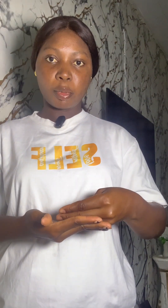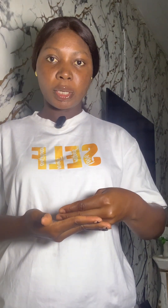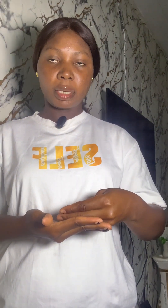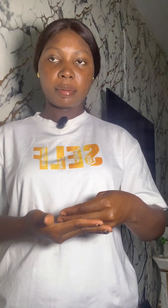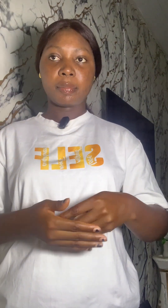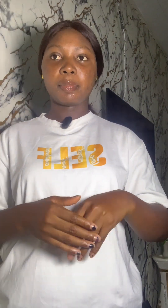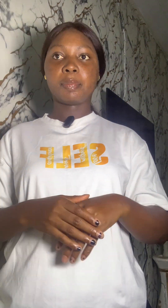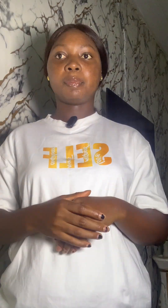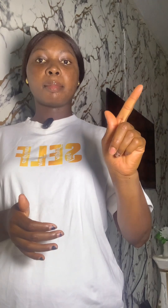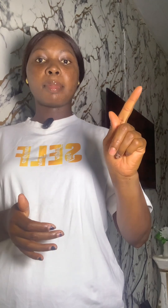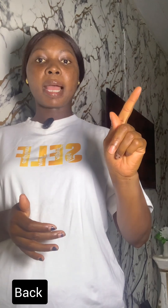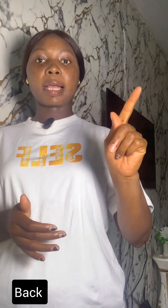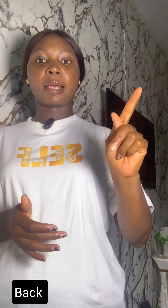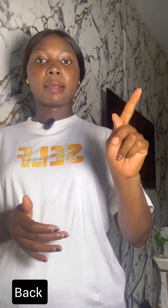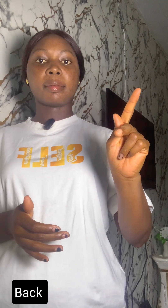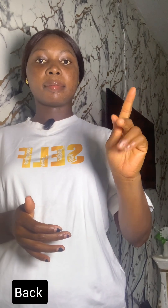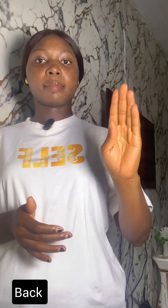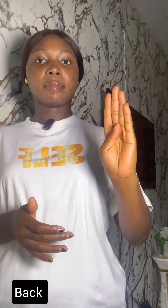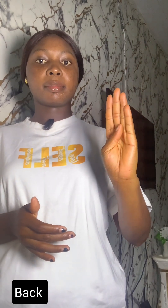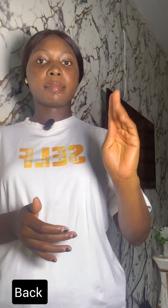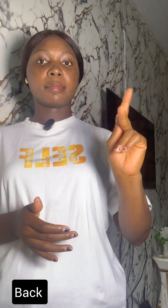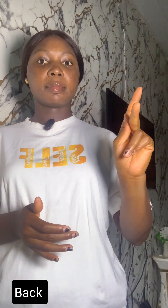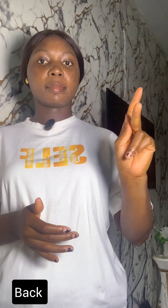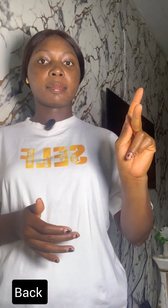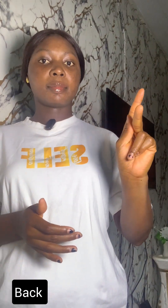money. Back.